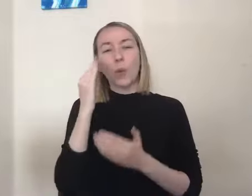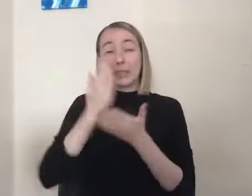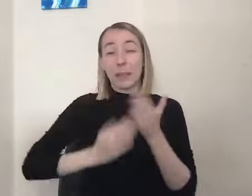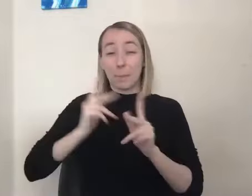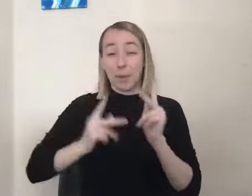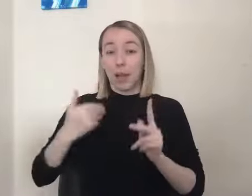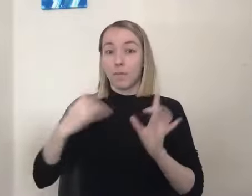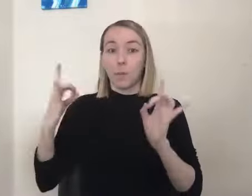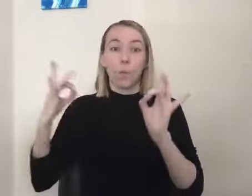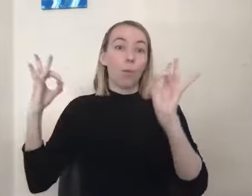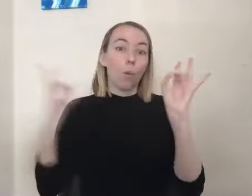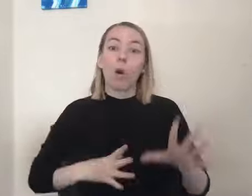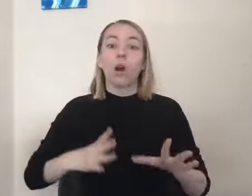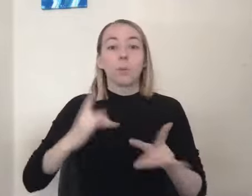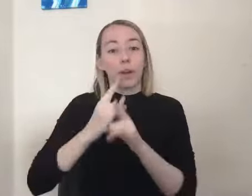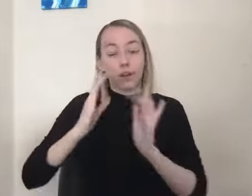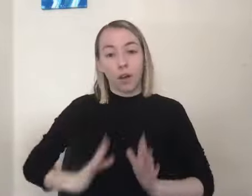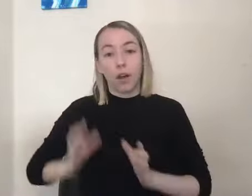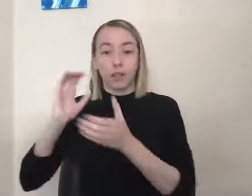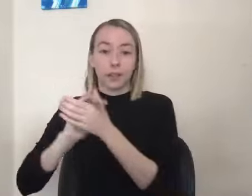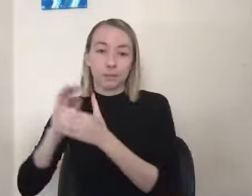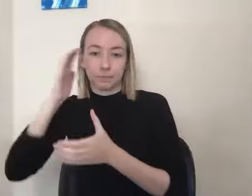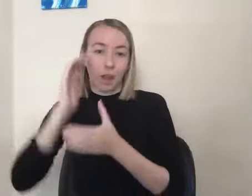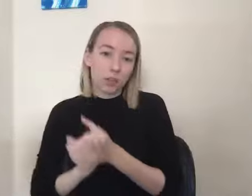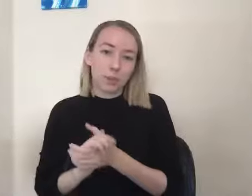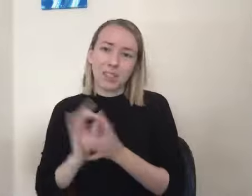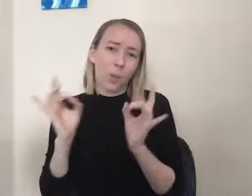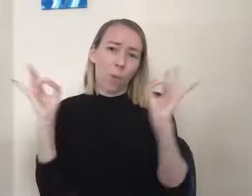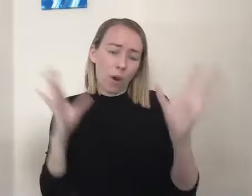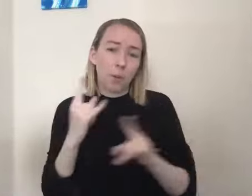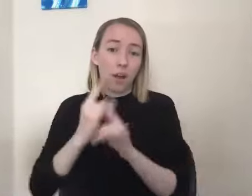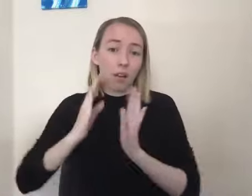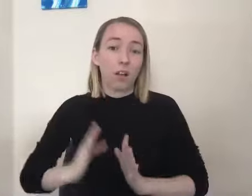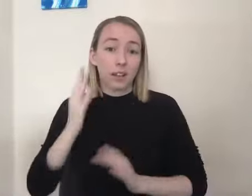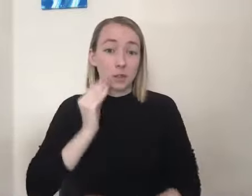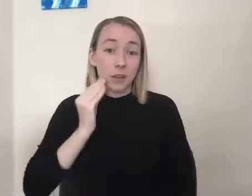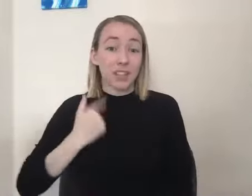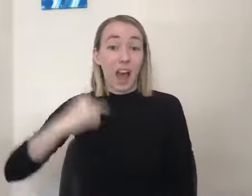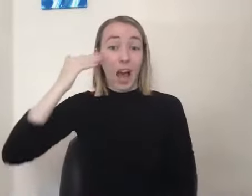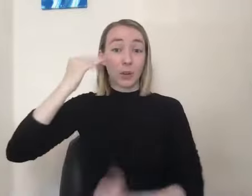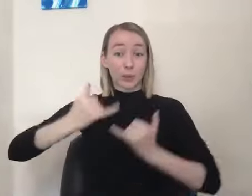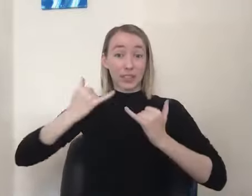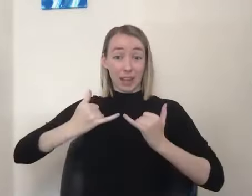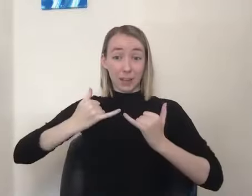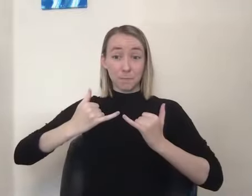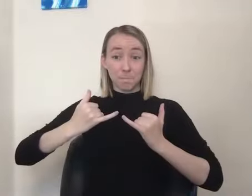great communication. And for me, I'm so grateful for that, because I know some people had horrendous